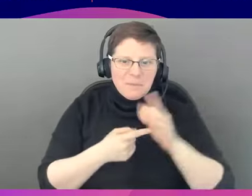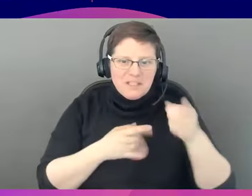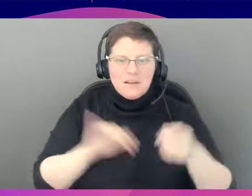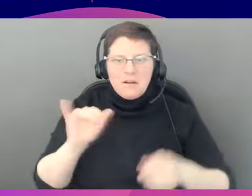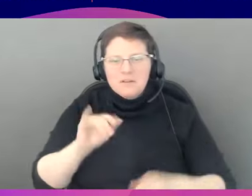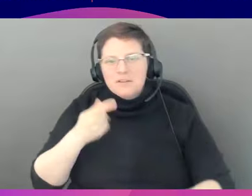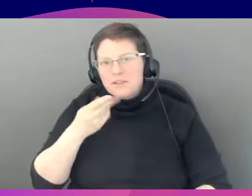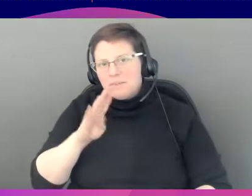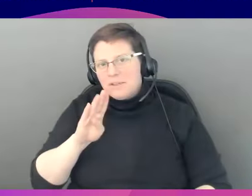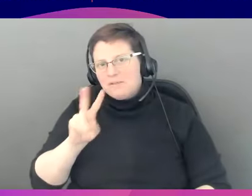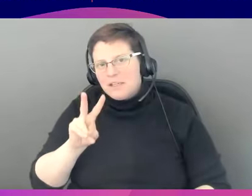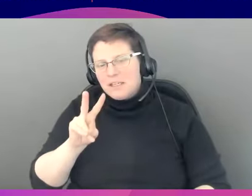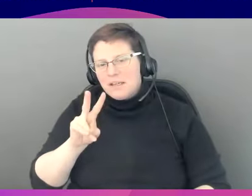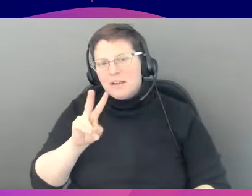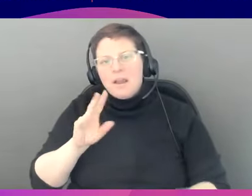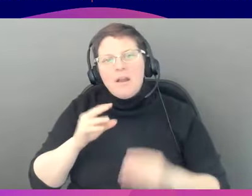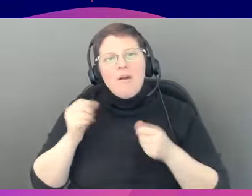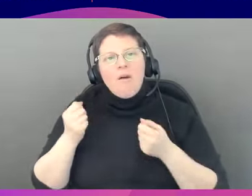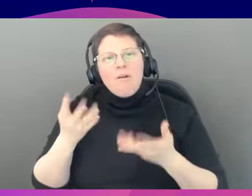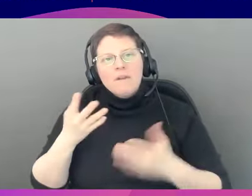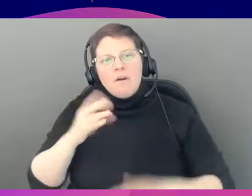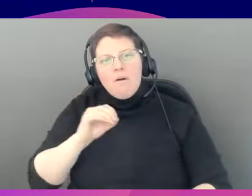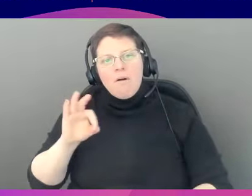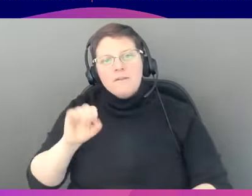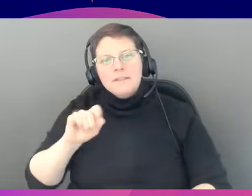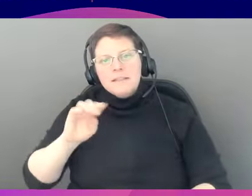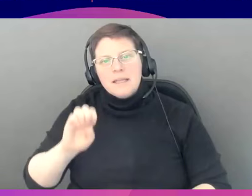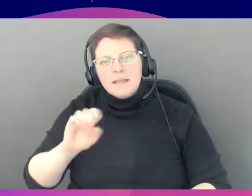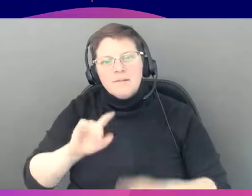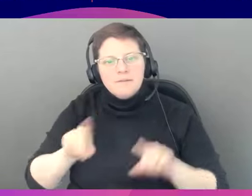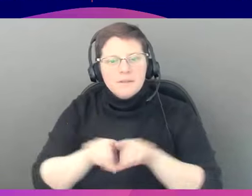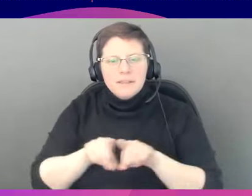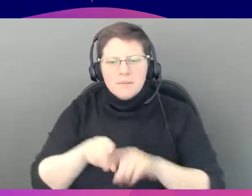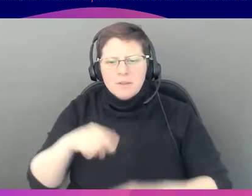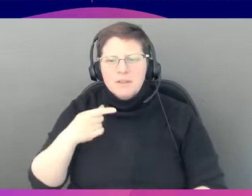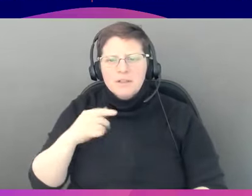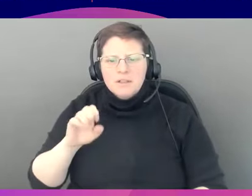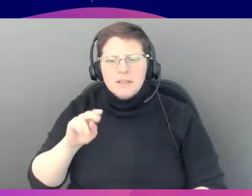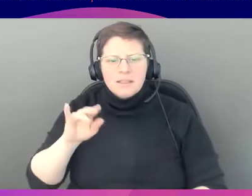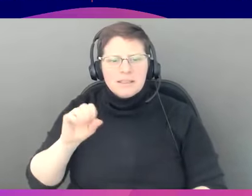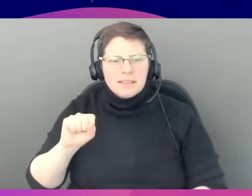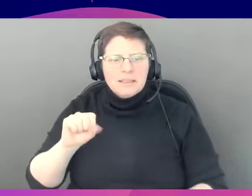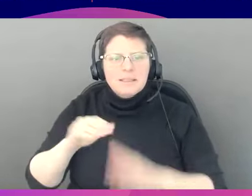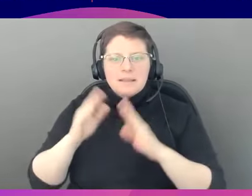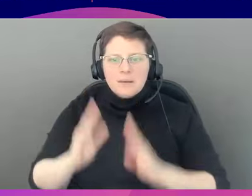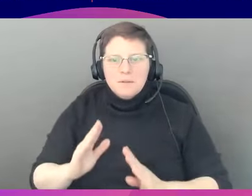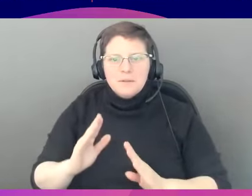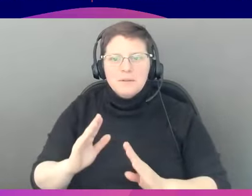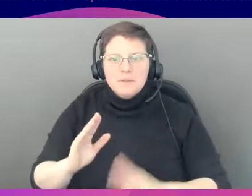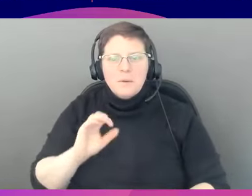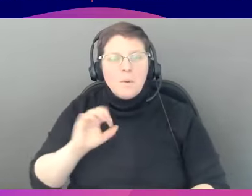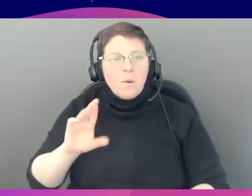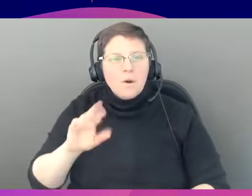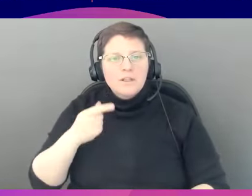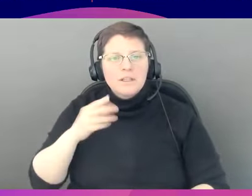gender-based violence shelters offering off-site animal safekeeping programs like Genesis House, as well as gender-based